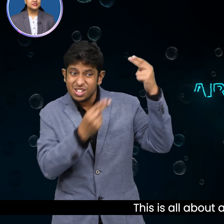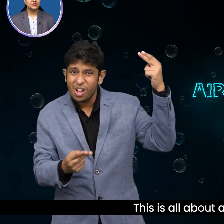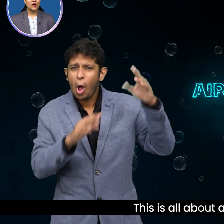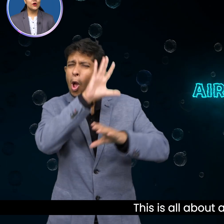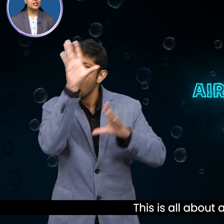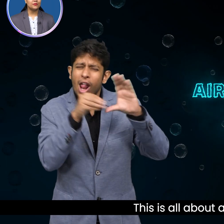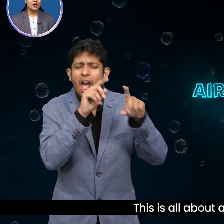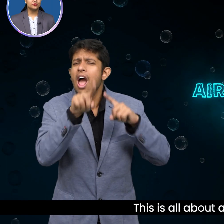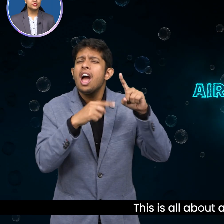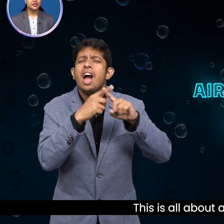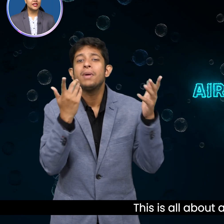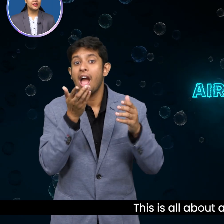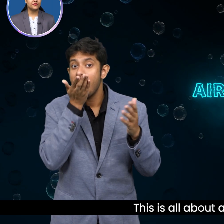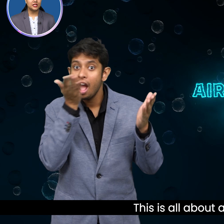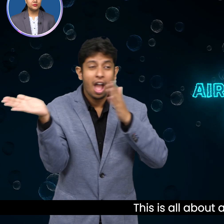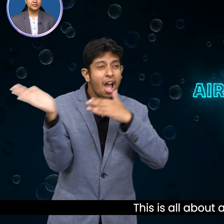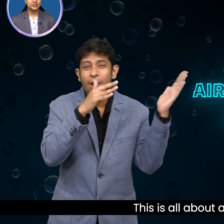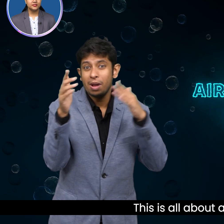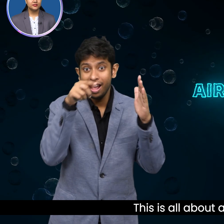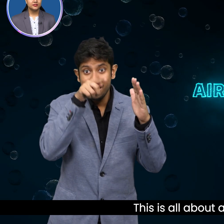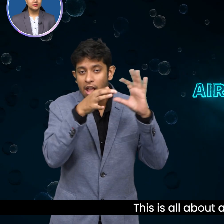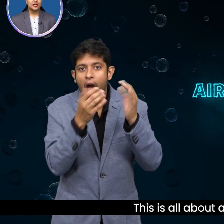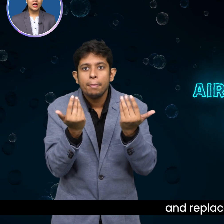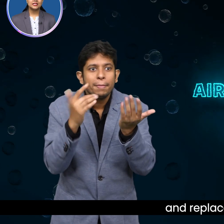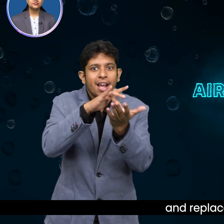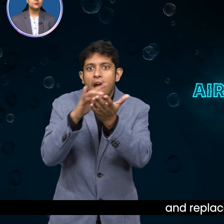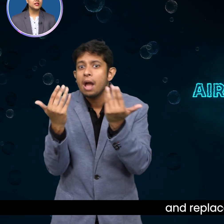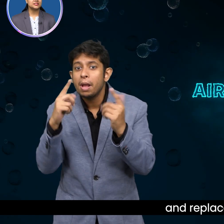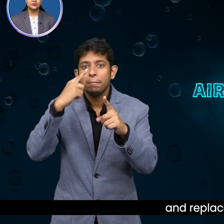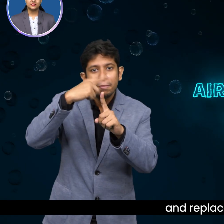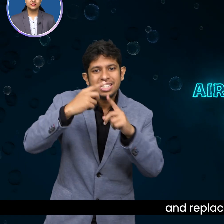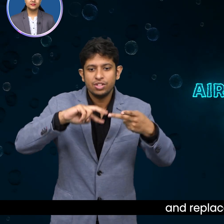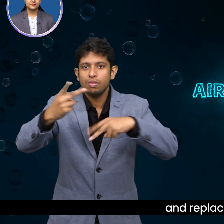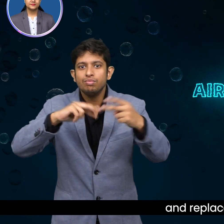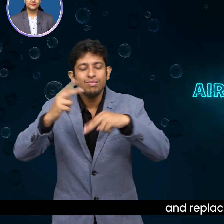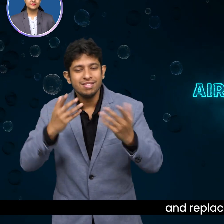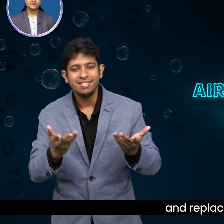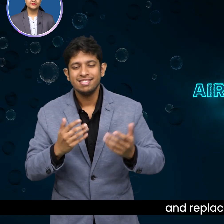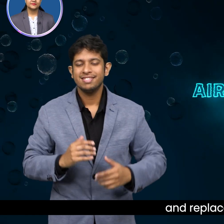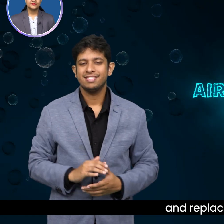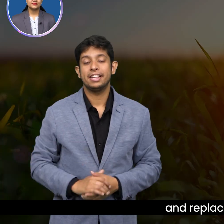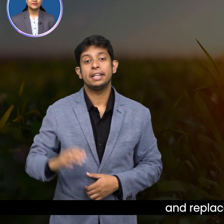This is all about air availability and replacement.